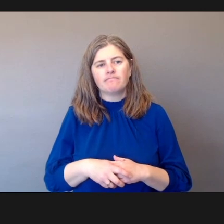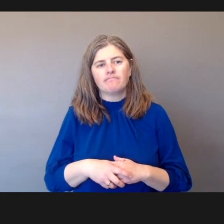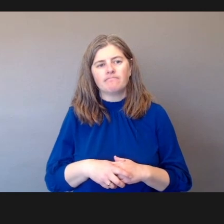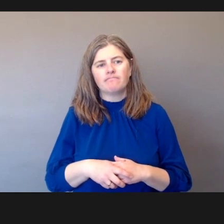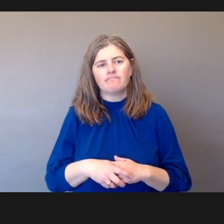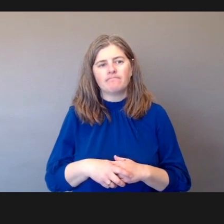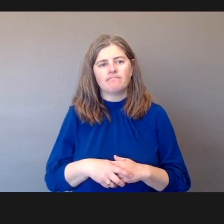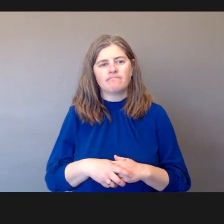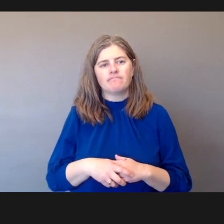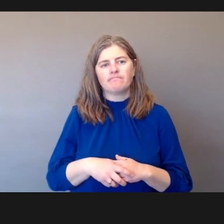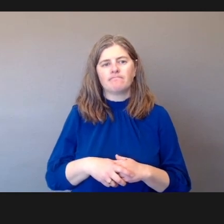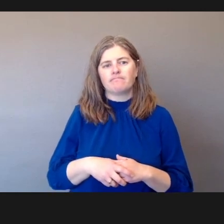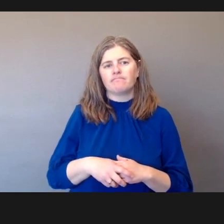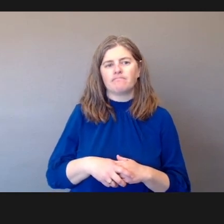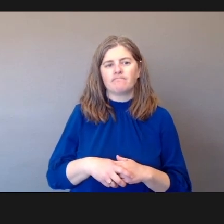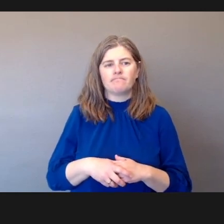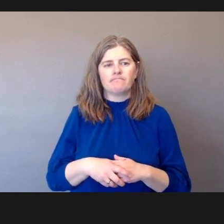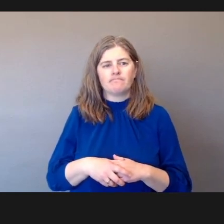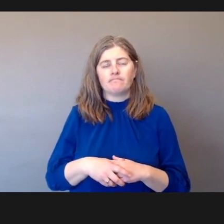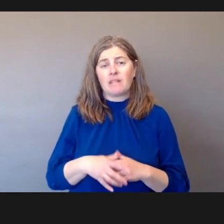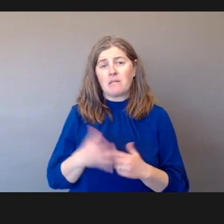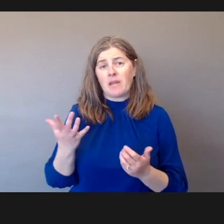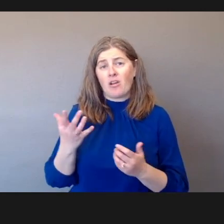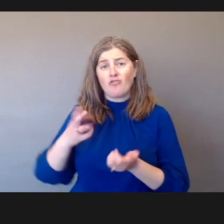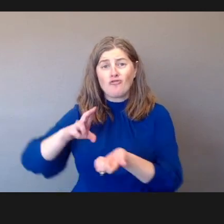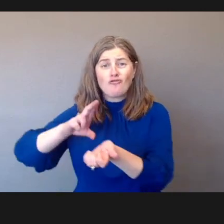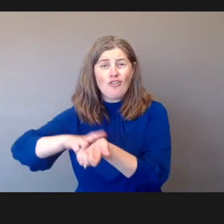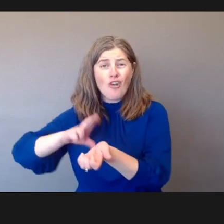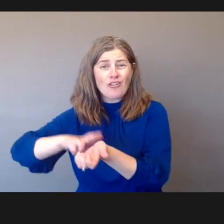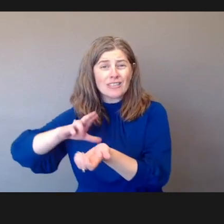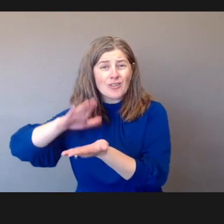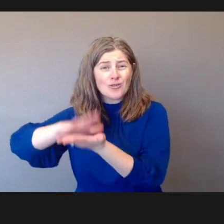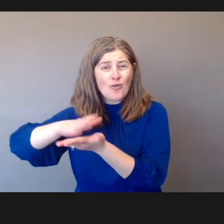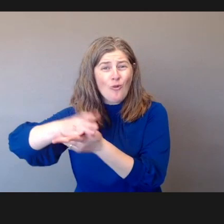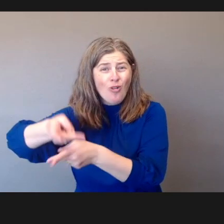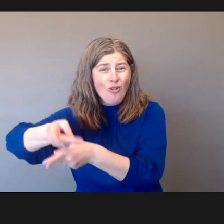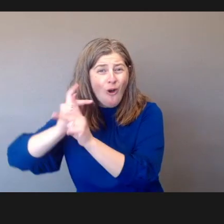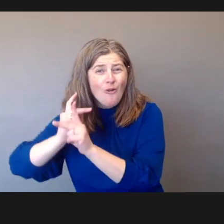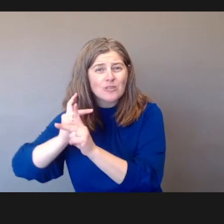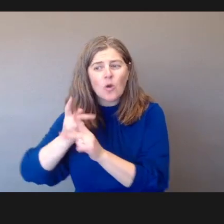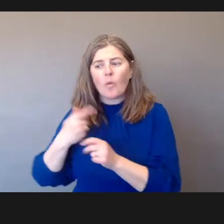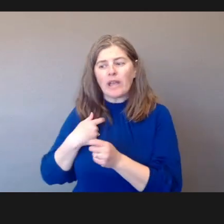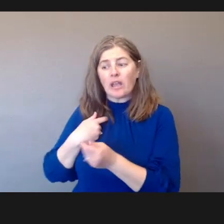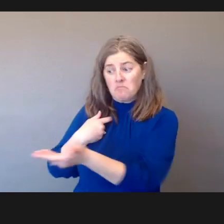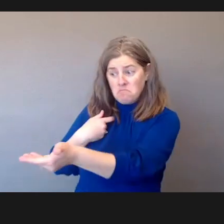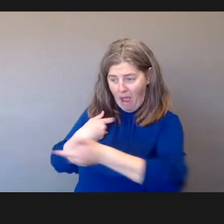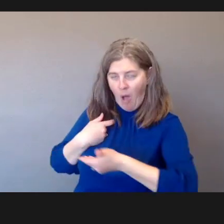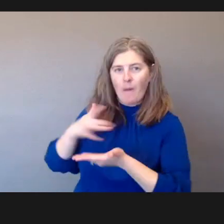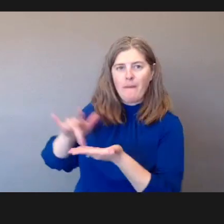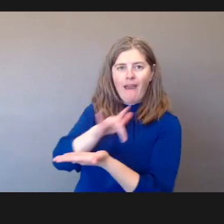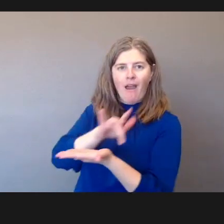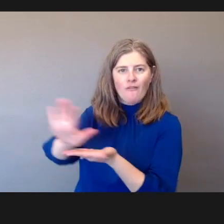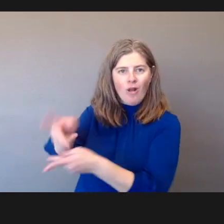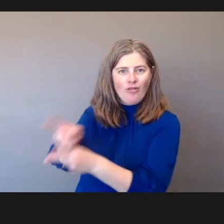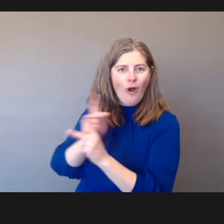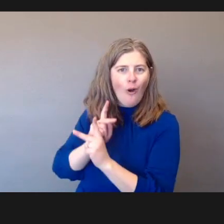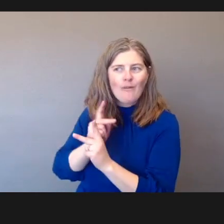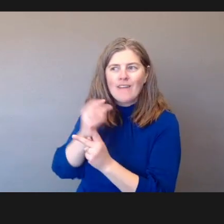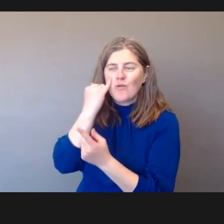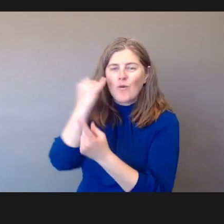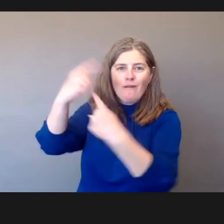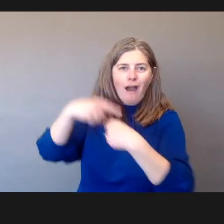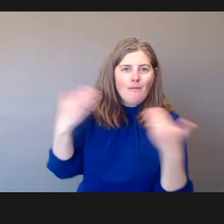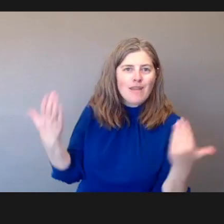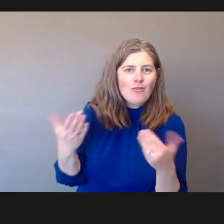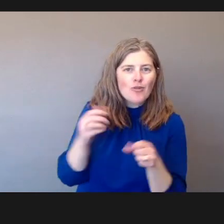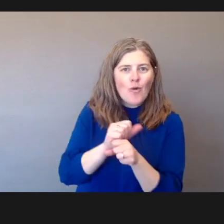paying off nursing school loans for nurses who come to work either in New Mexico or in